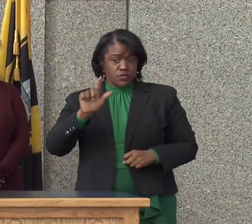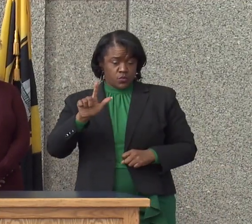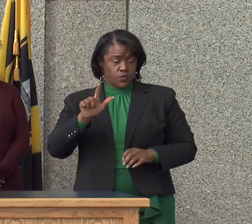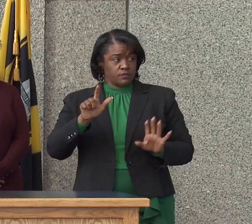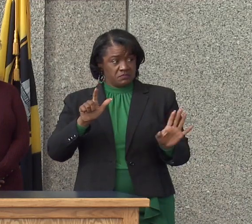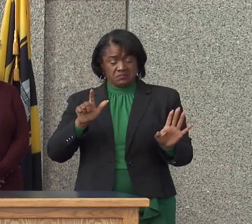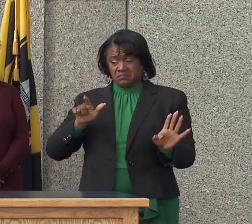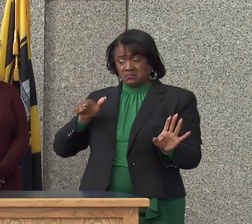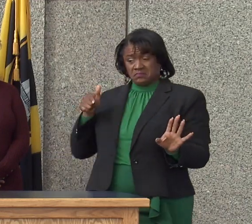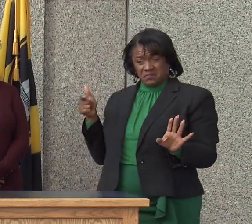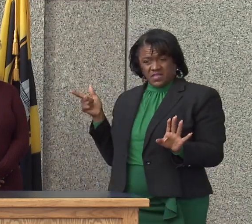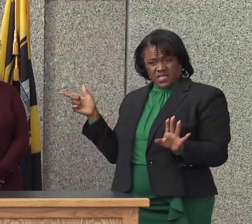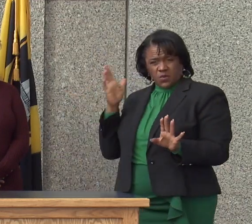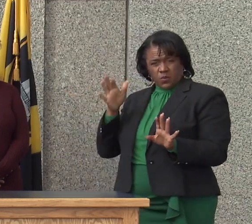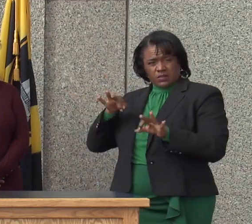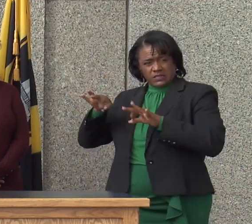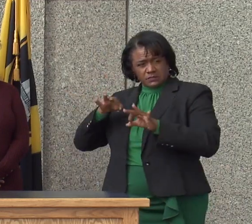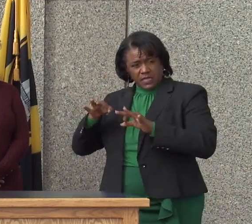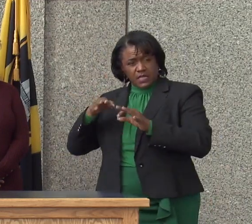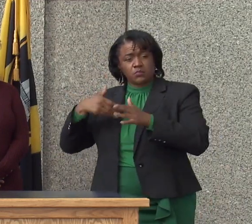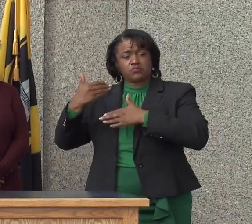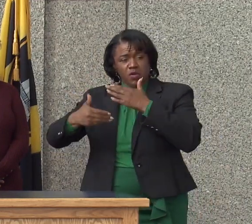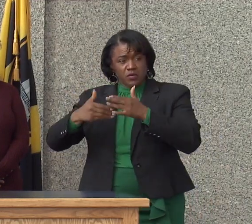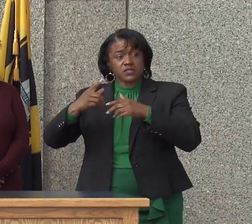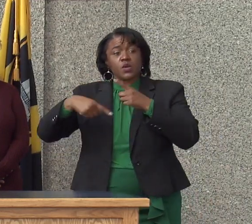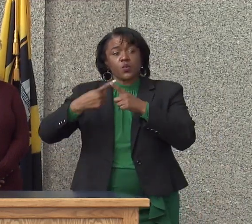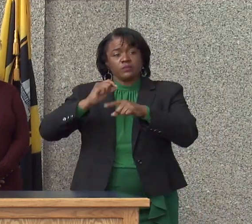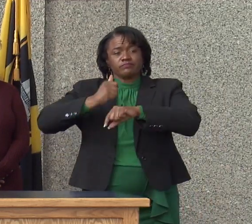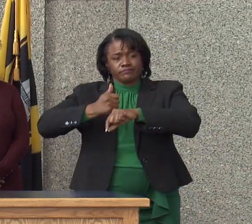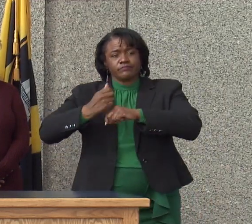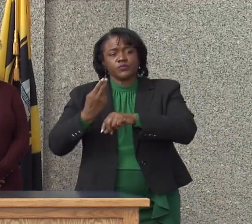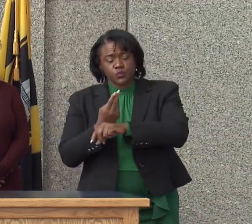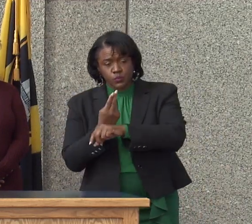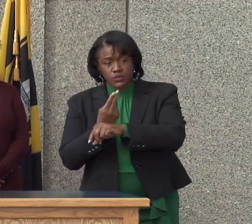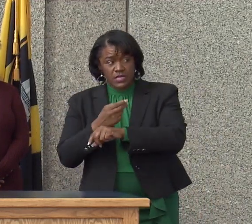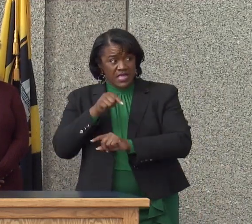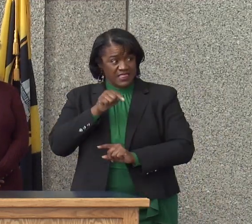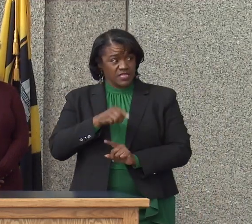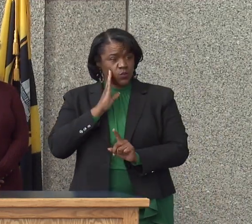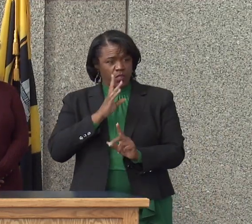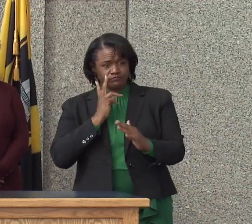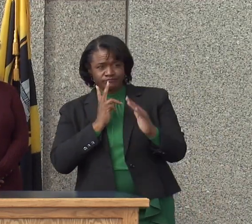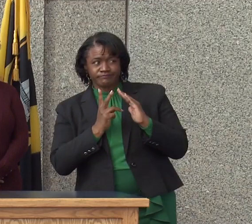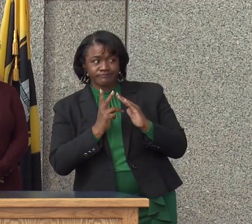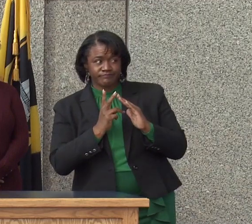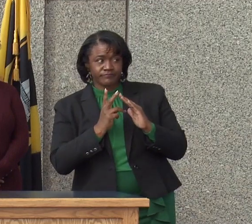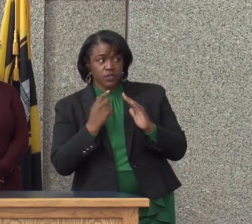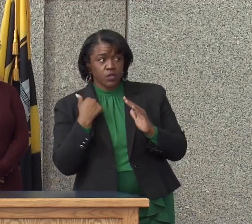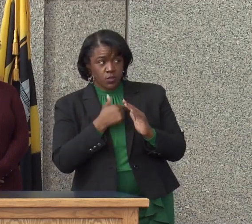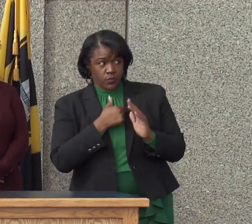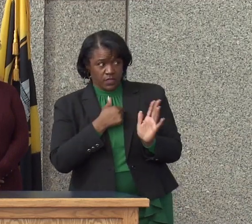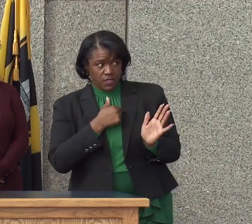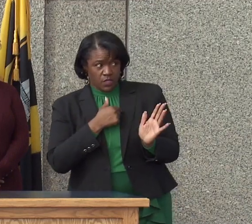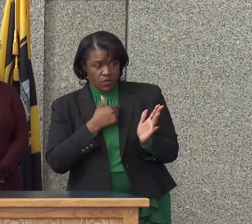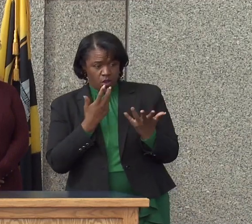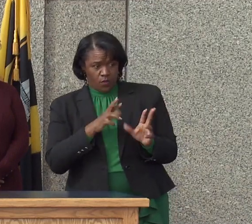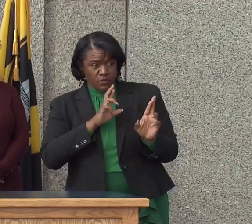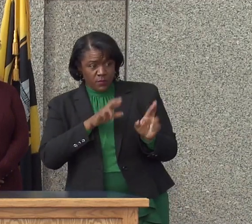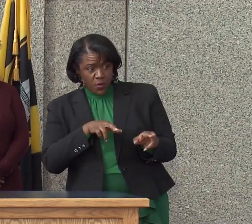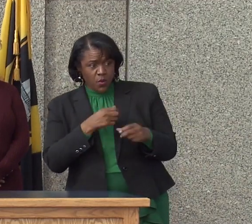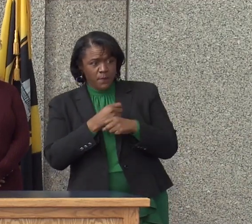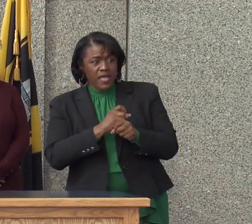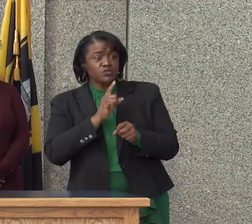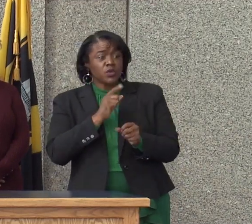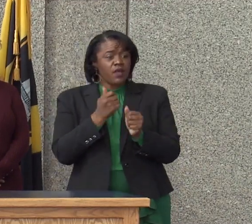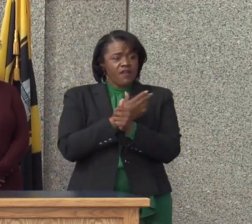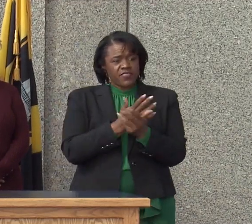I'll let the commissioner go through the process of how and when they're going to do it, but this is something that is imminent, right? The portal is ready. He has to make sure